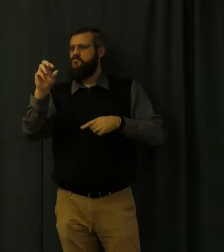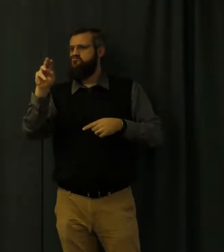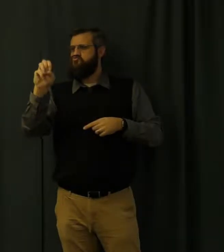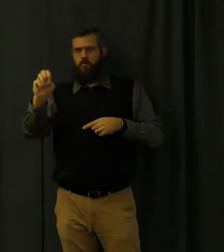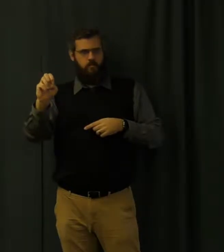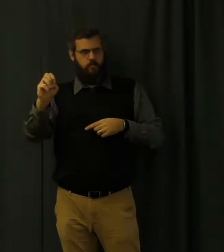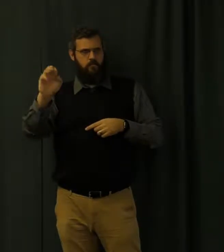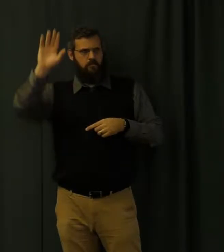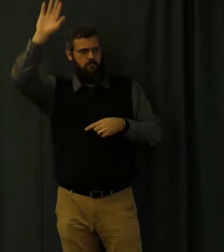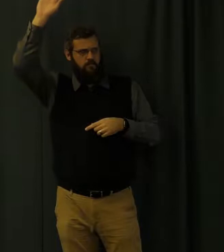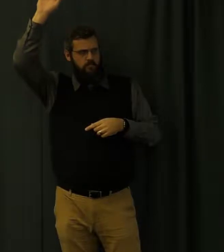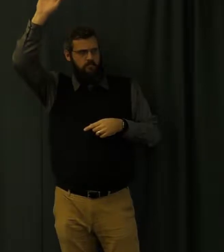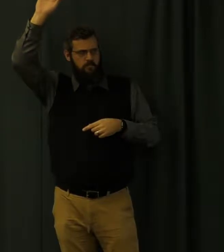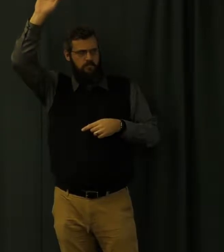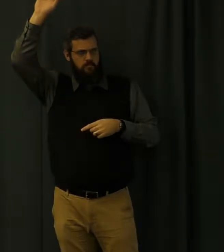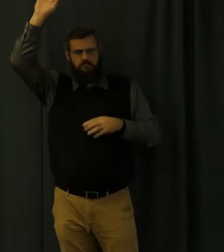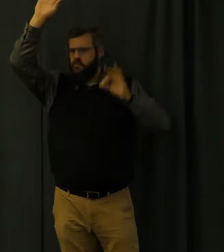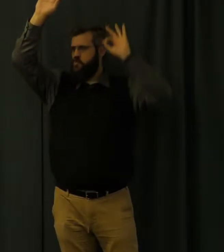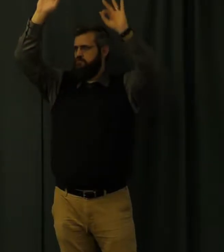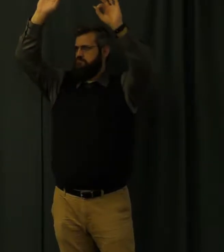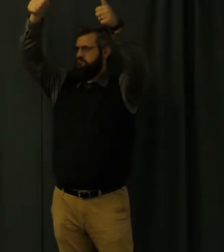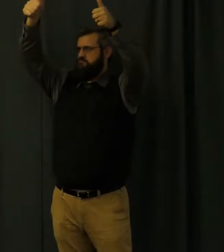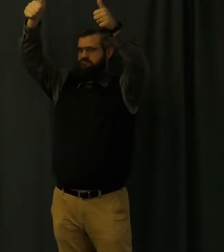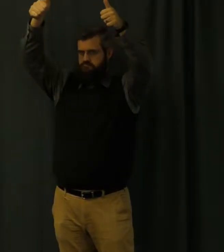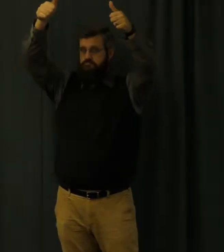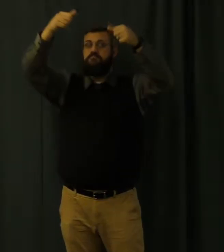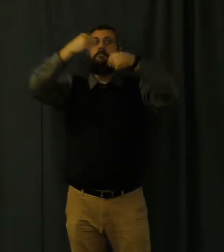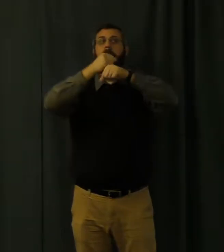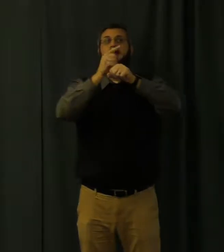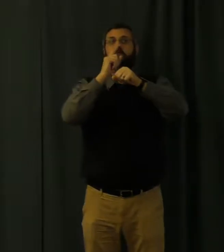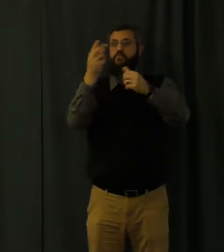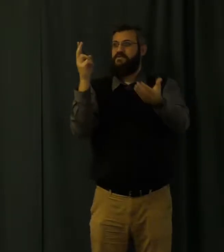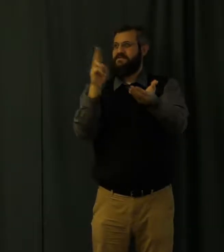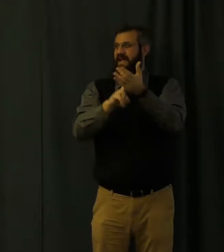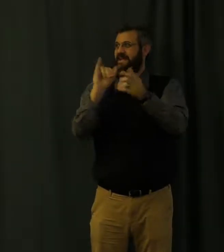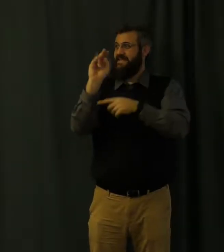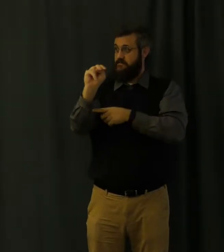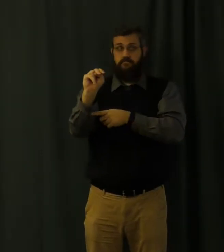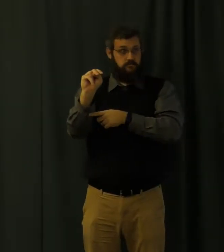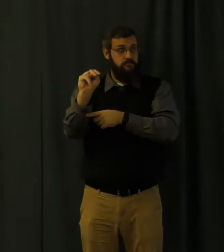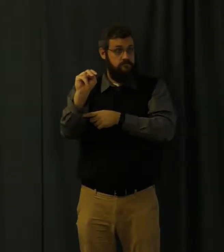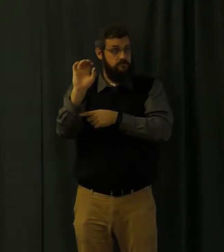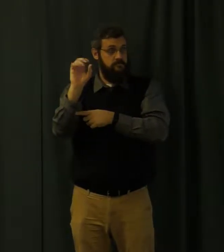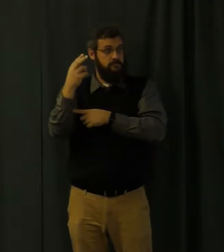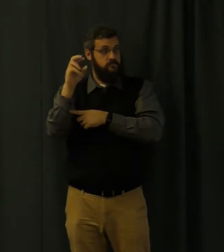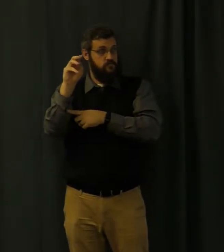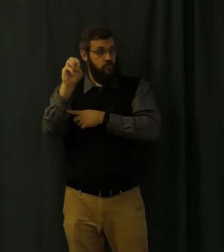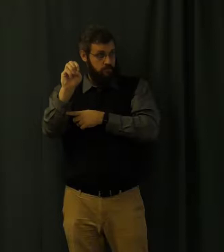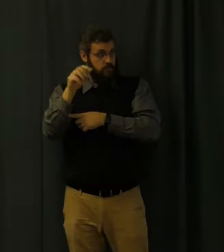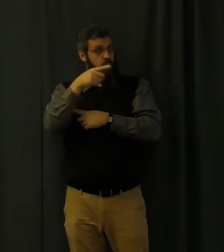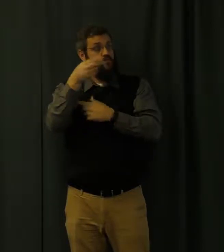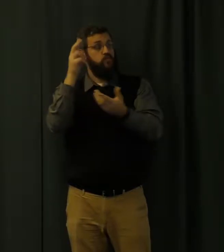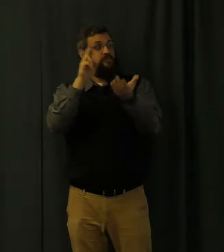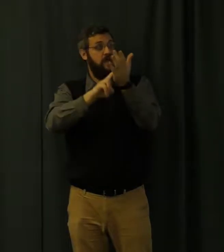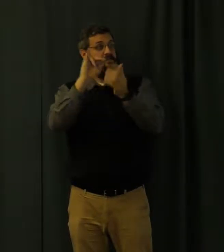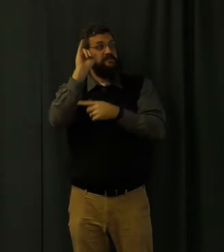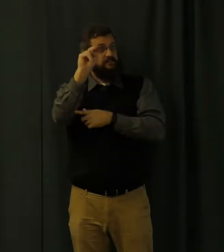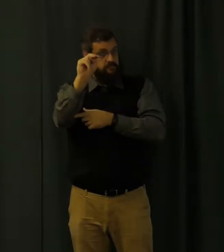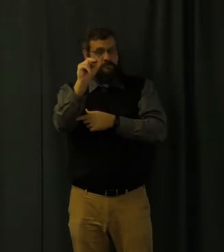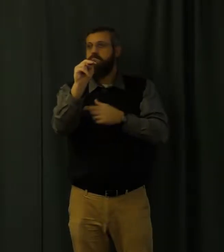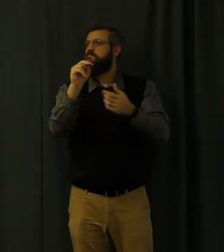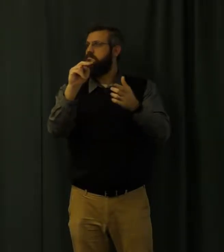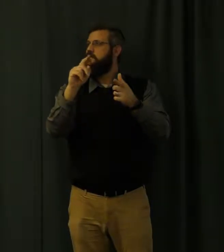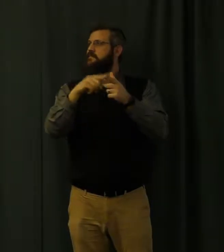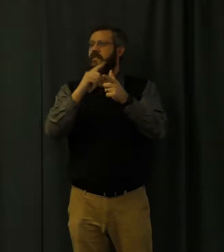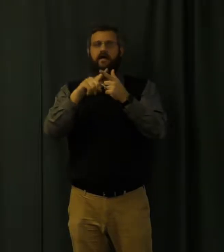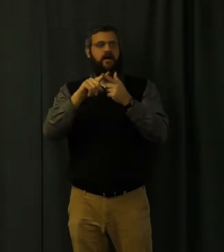browser? Good. Okay. Always make sure that you're signed into Chrome. When you sign into Chrome, that's going to make